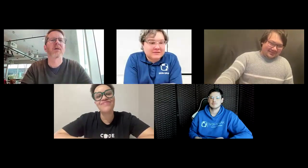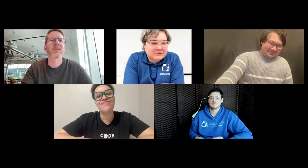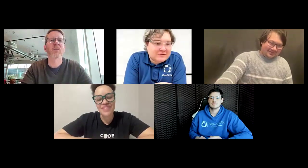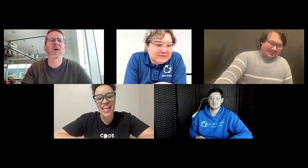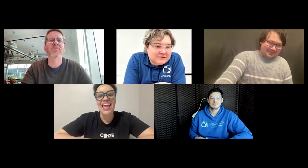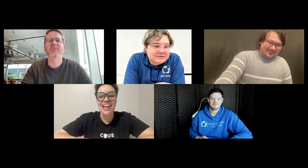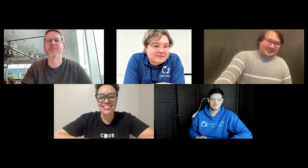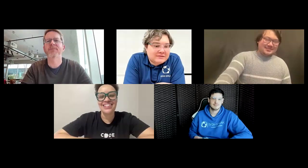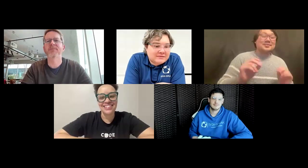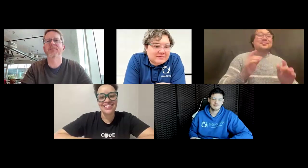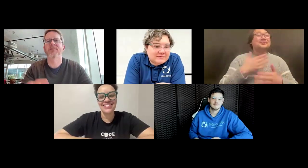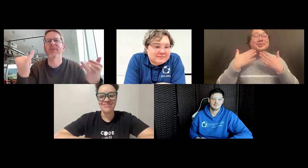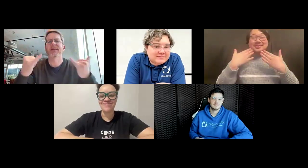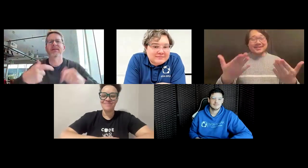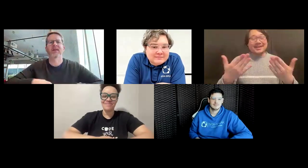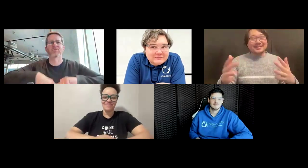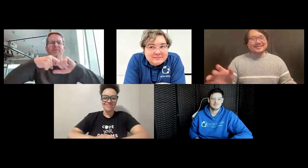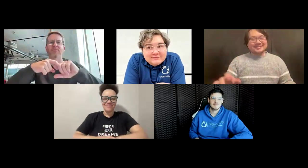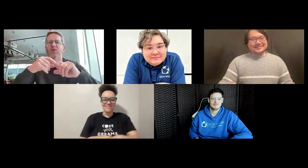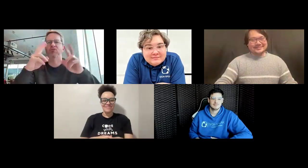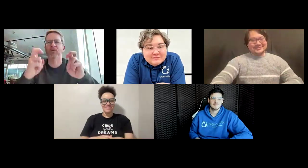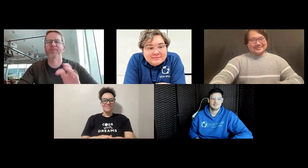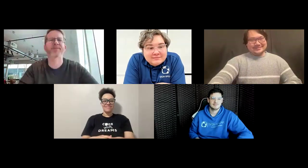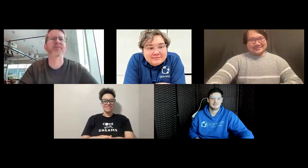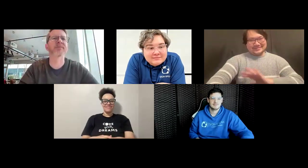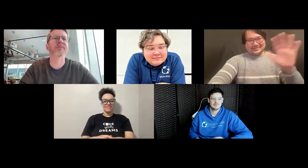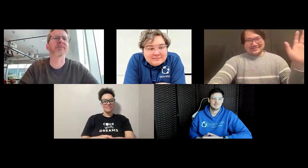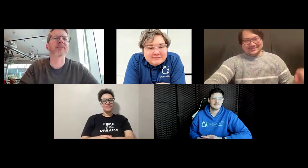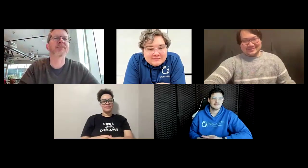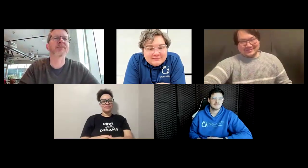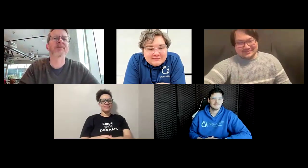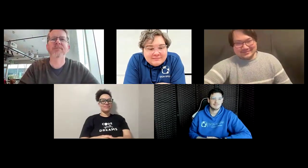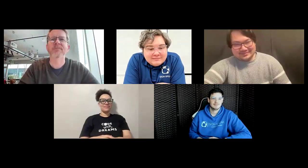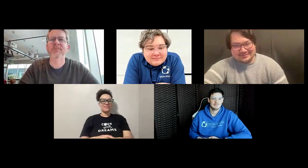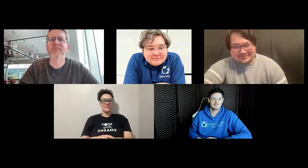so Absolutely. that people can get to know her better as well. Okay, thank you all.